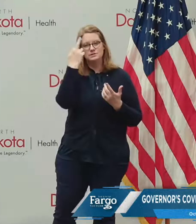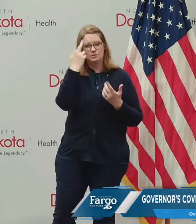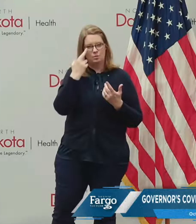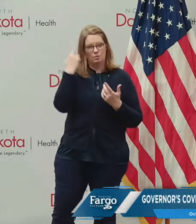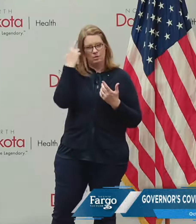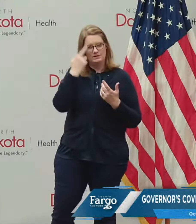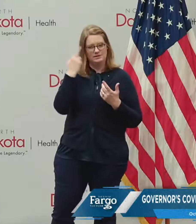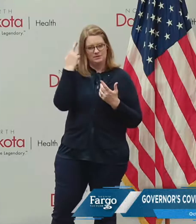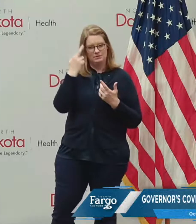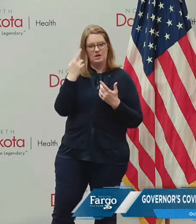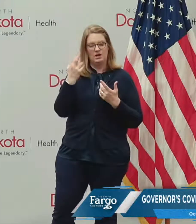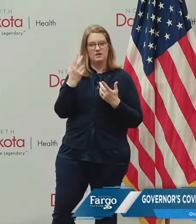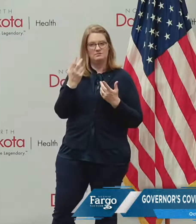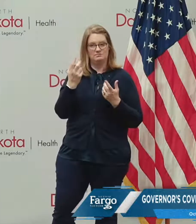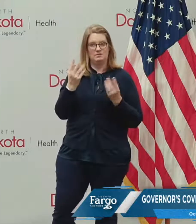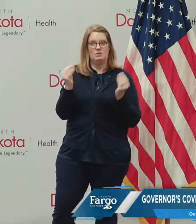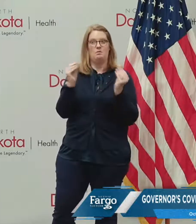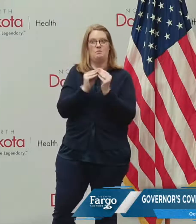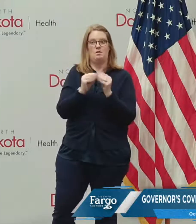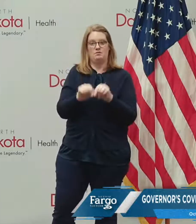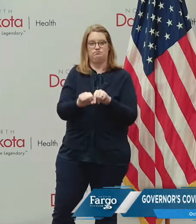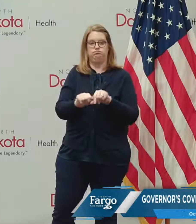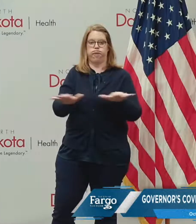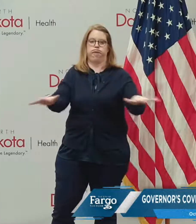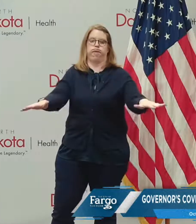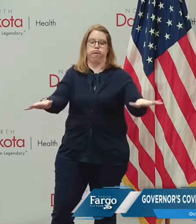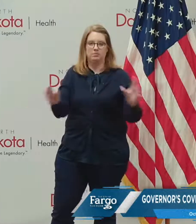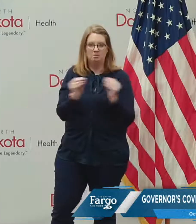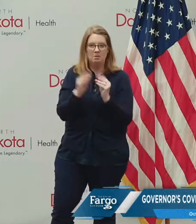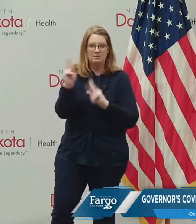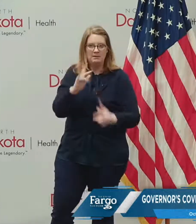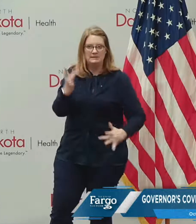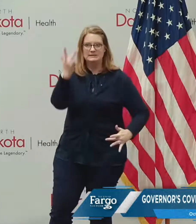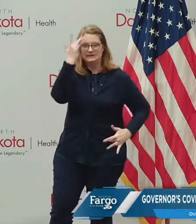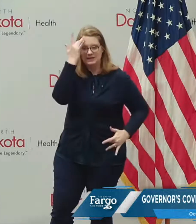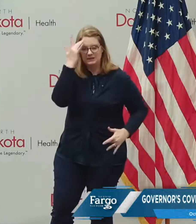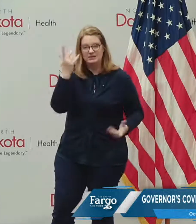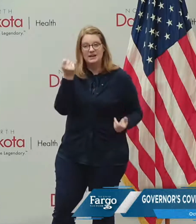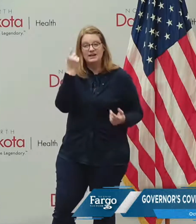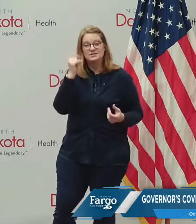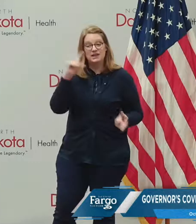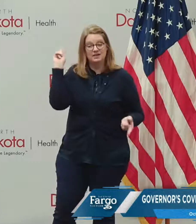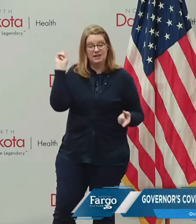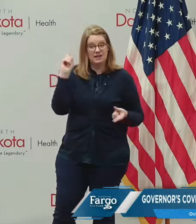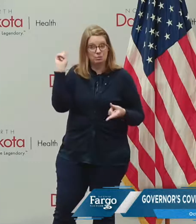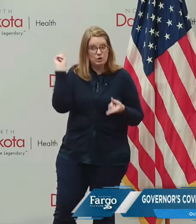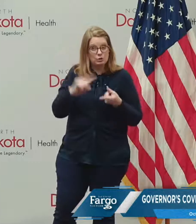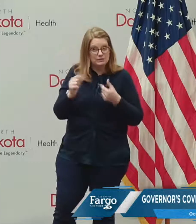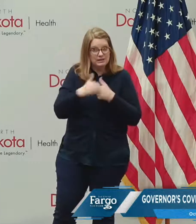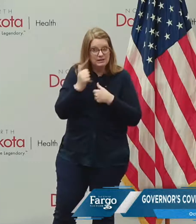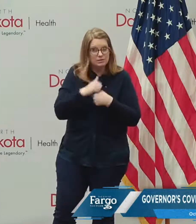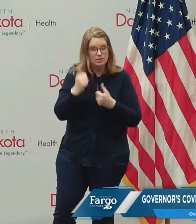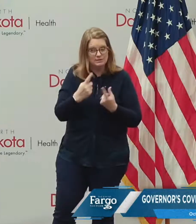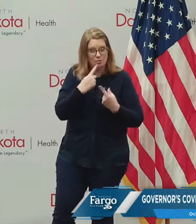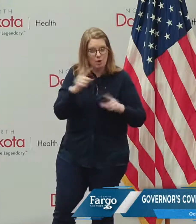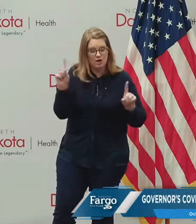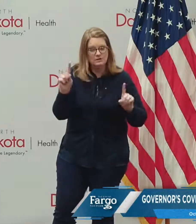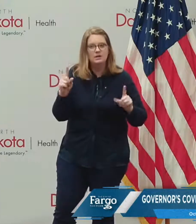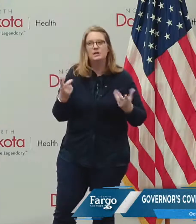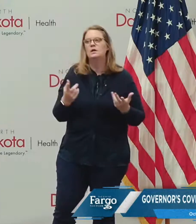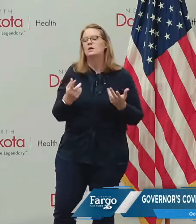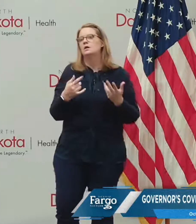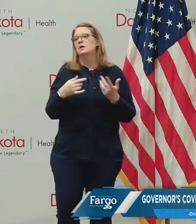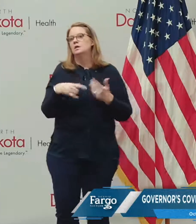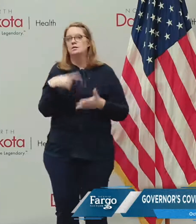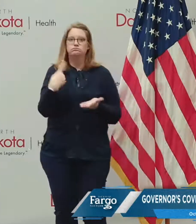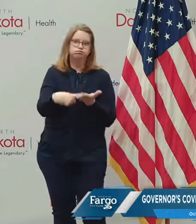increased spread. And we know that mitigation works. There's been many, many debates about